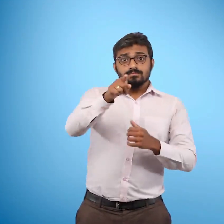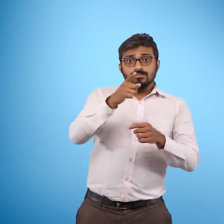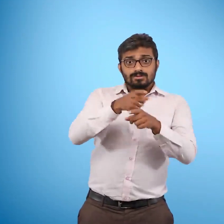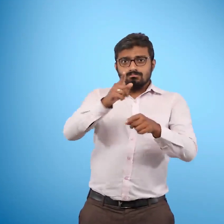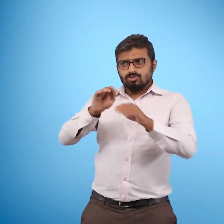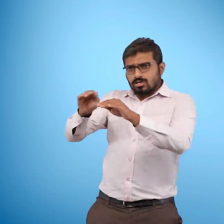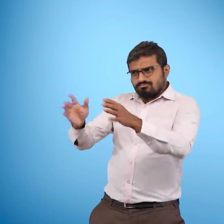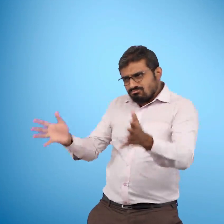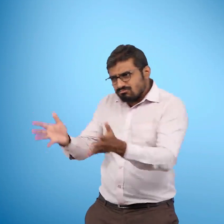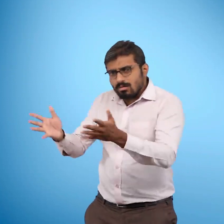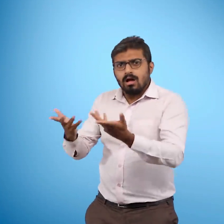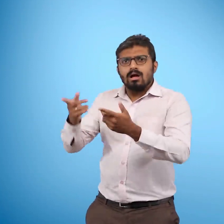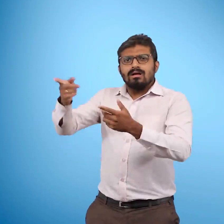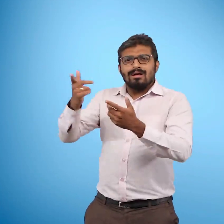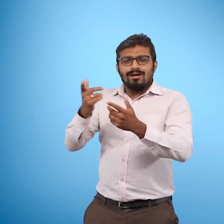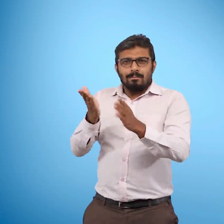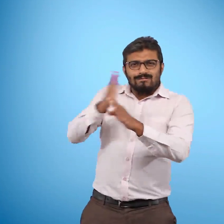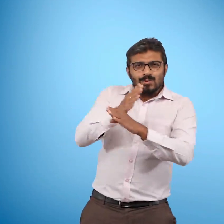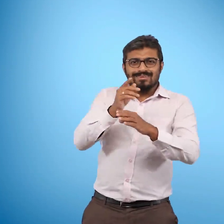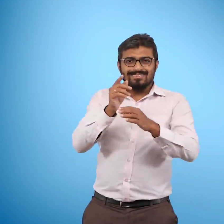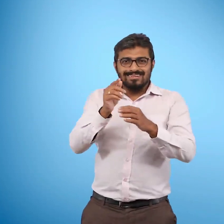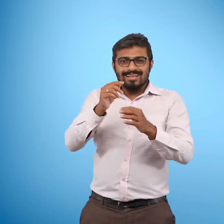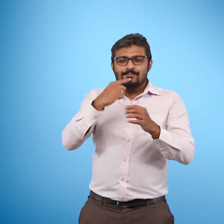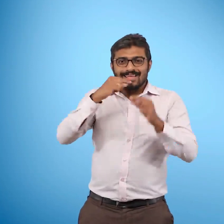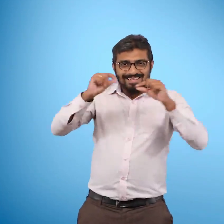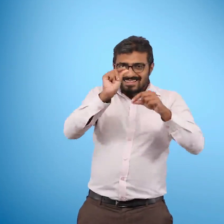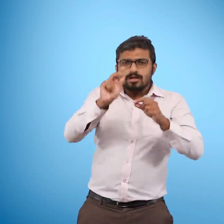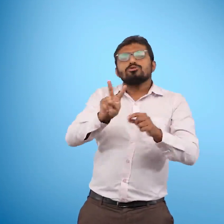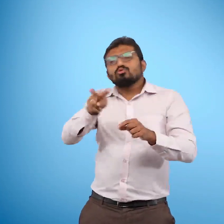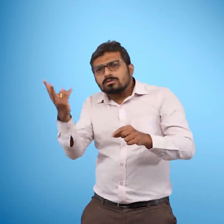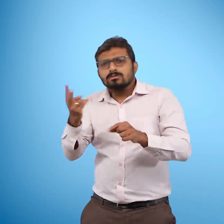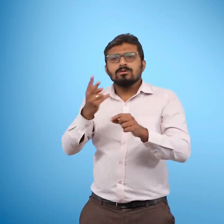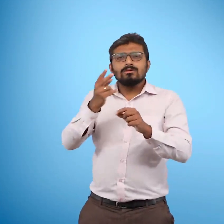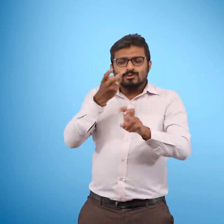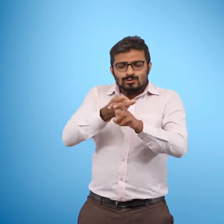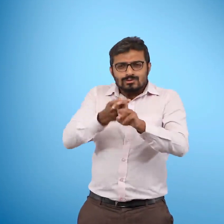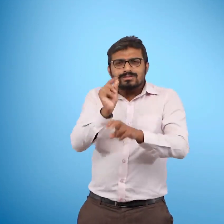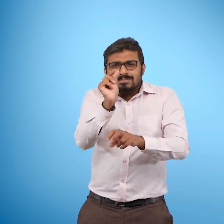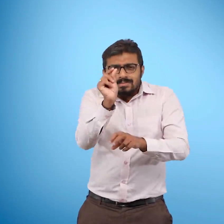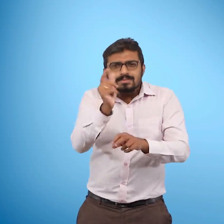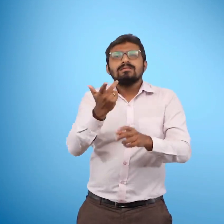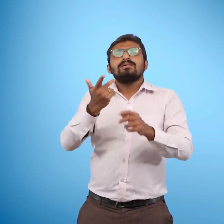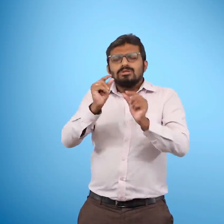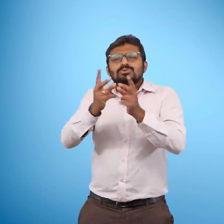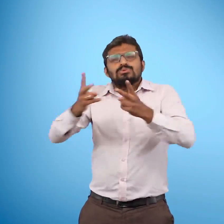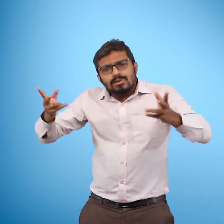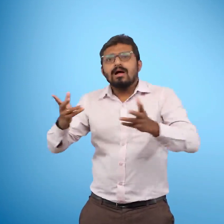Encourage children to try out themselves such activities using seeds, pebbles, etc.